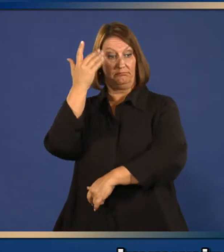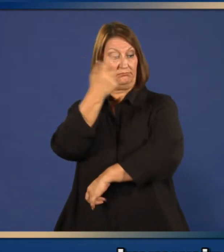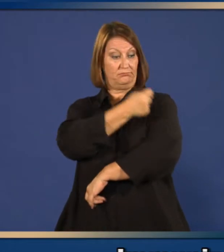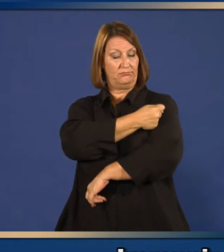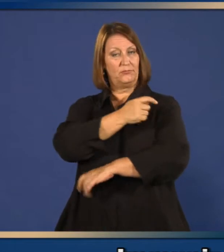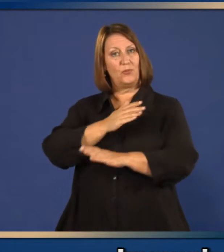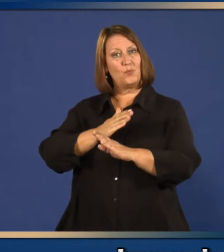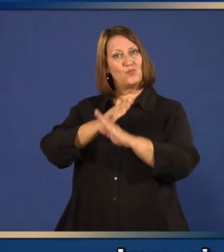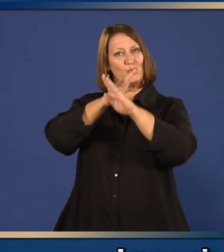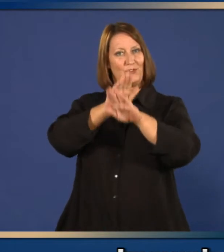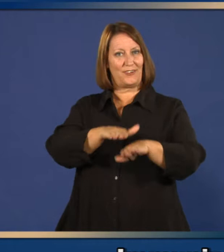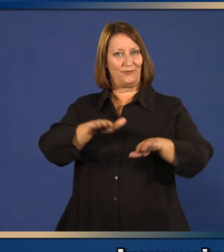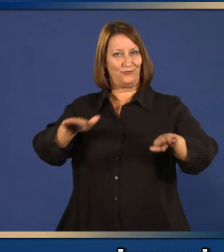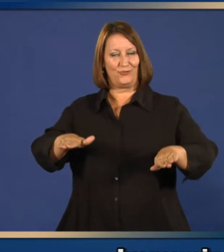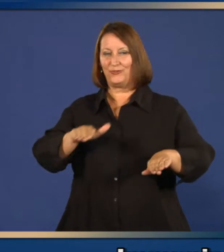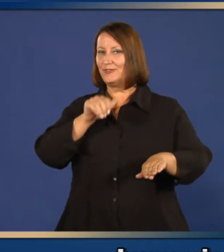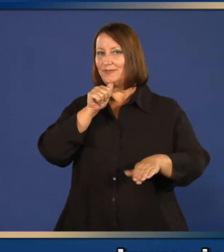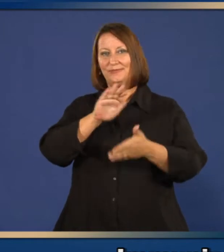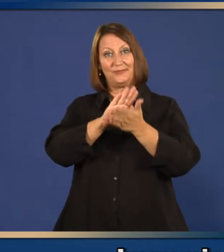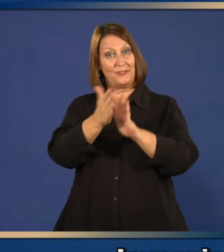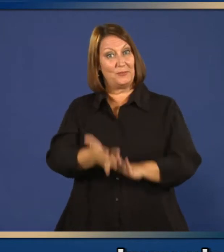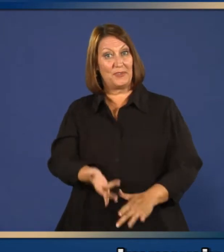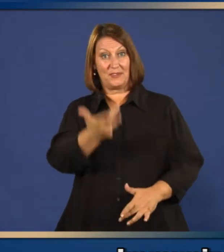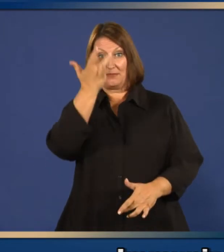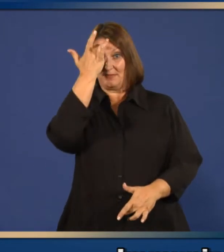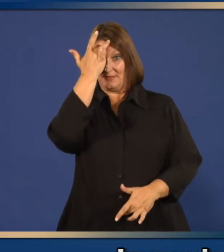Immunizations protect children.